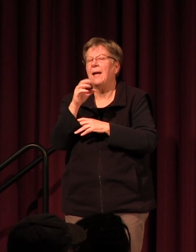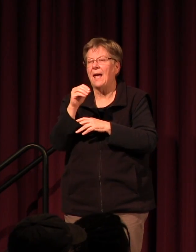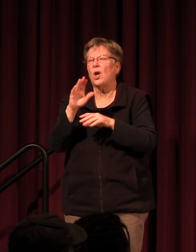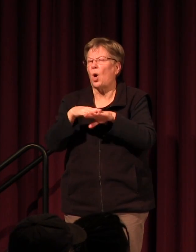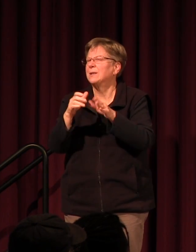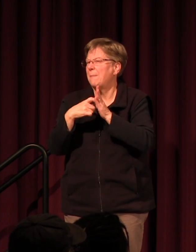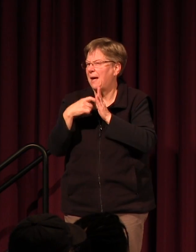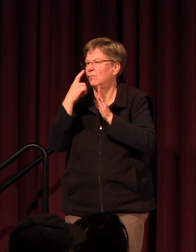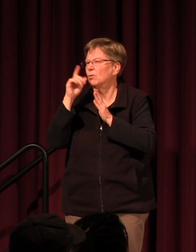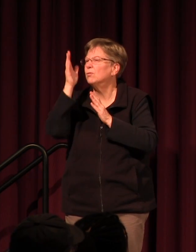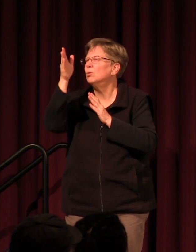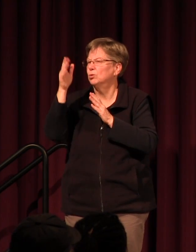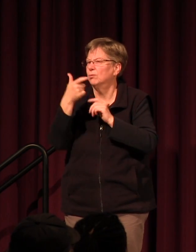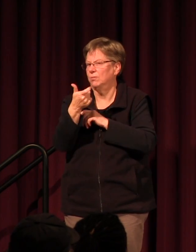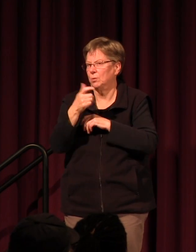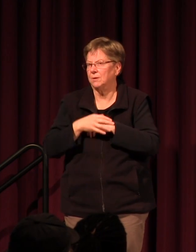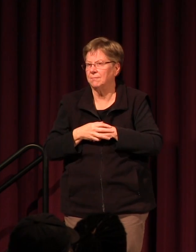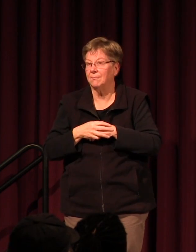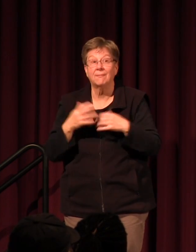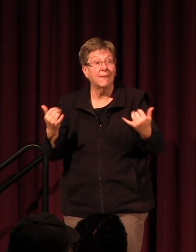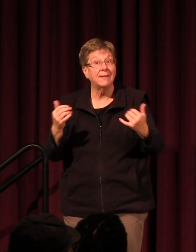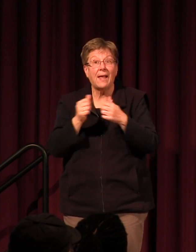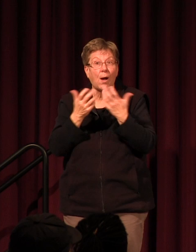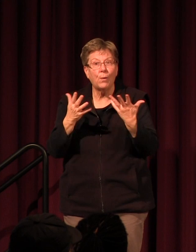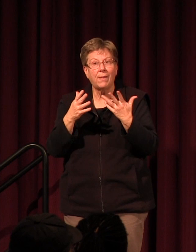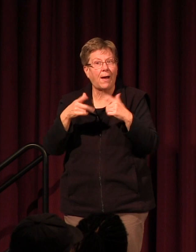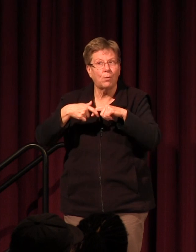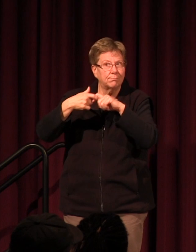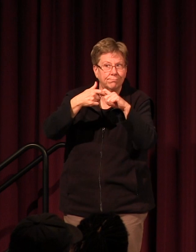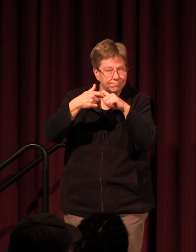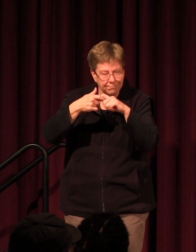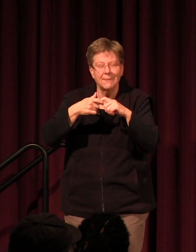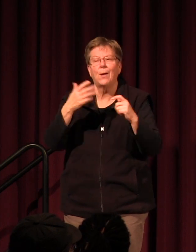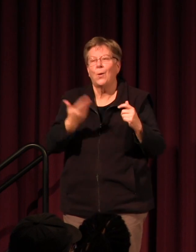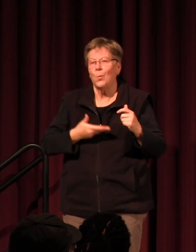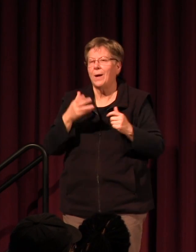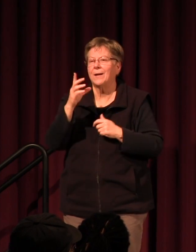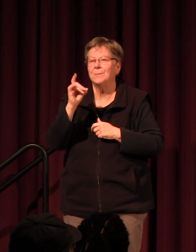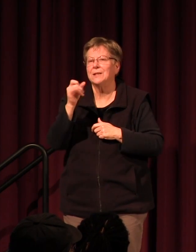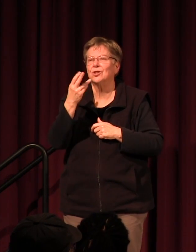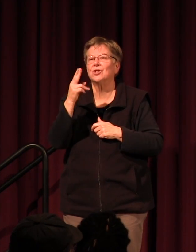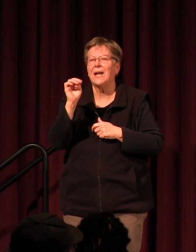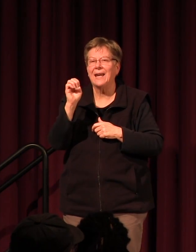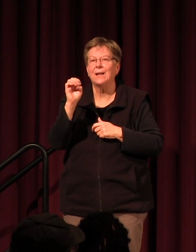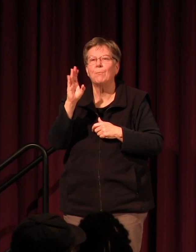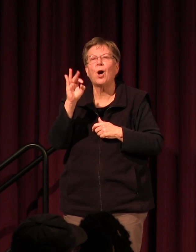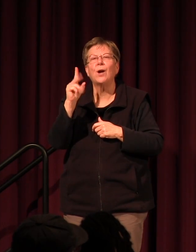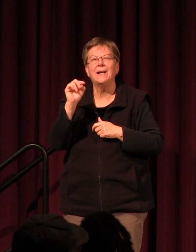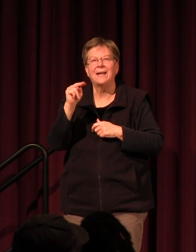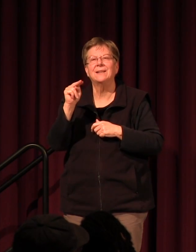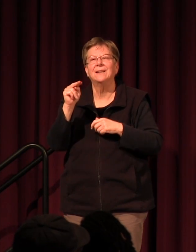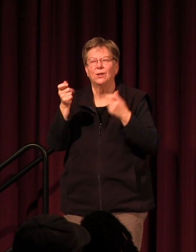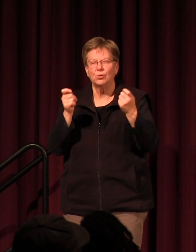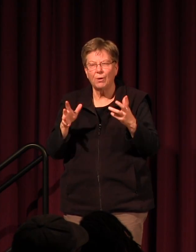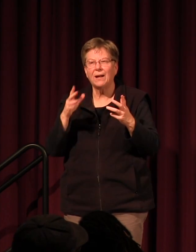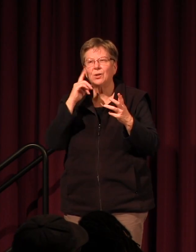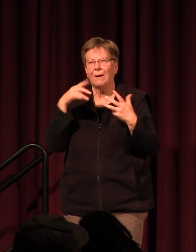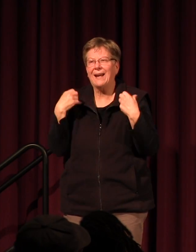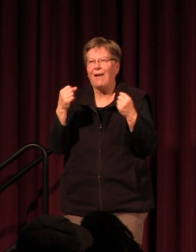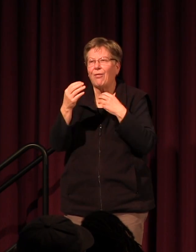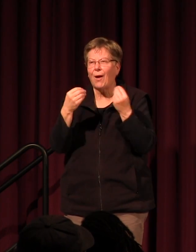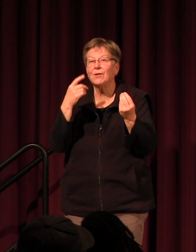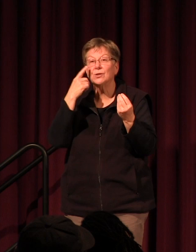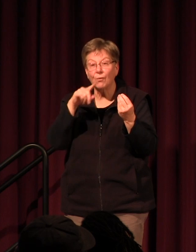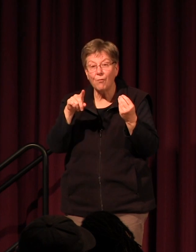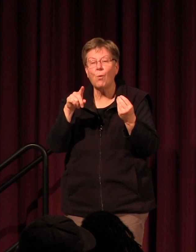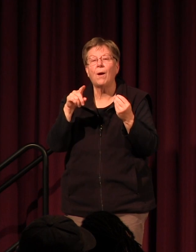for future viewing. Now, without further ado, please welcome Deshane Barnett, Director and Health Officer for